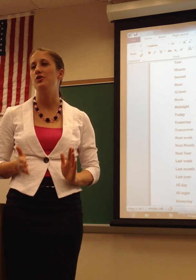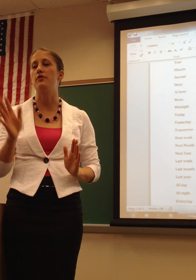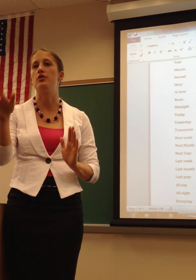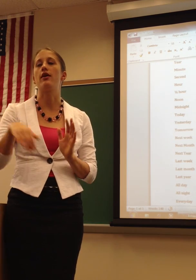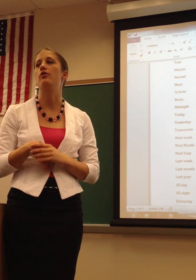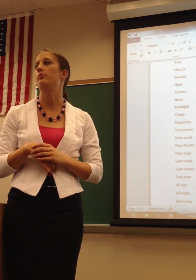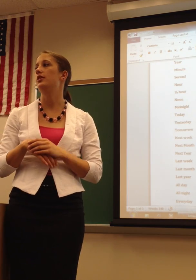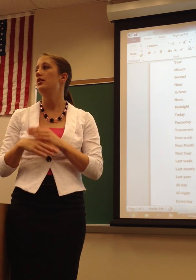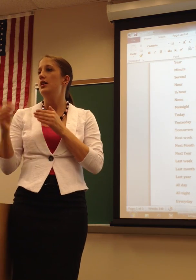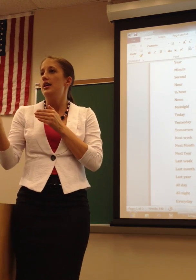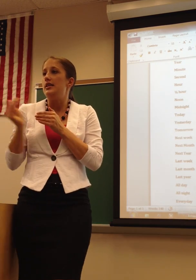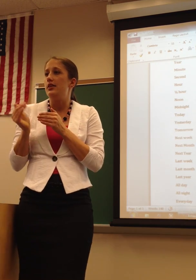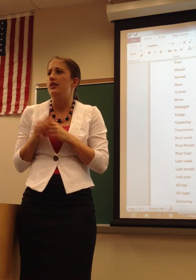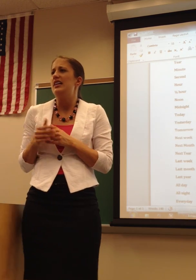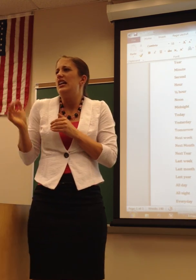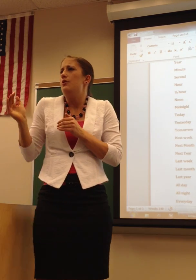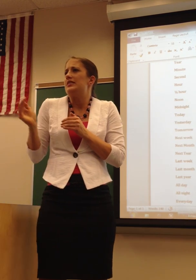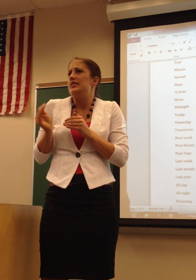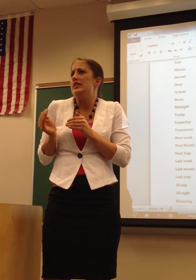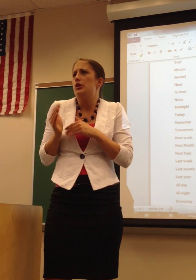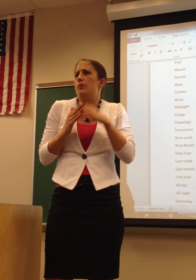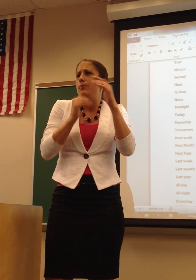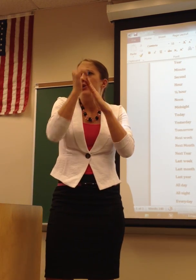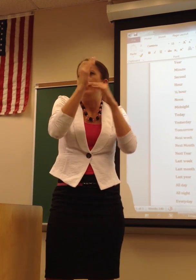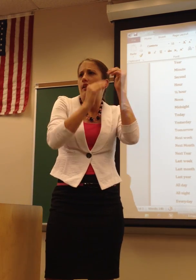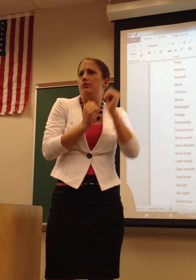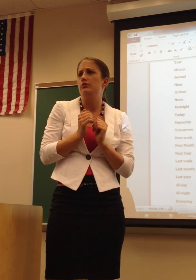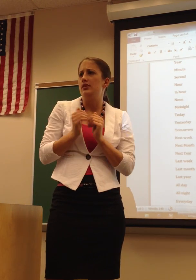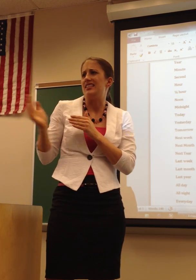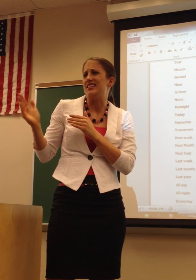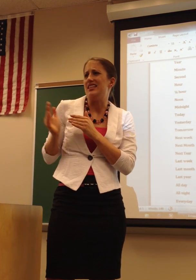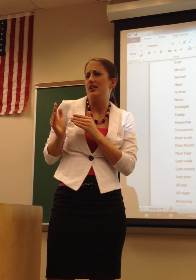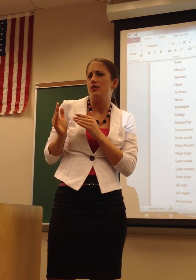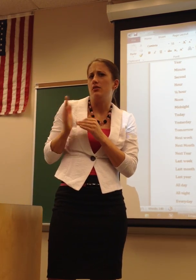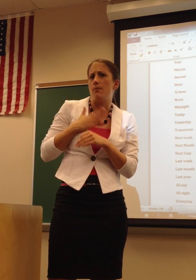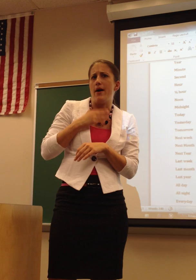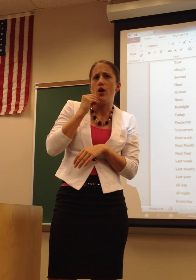don't have to know that. Near. Oh, it's near the building. It's near my home.